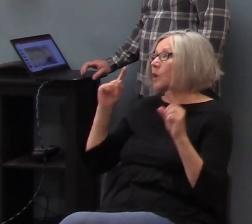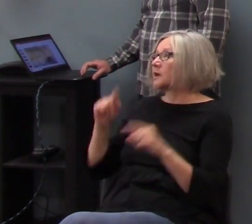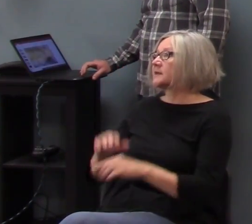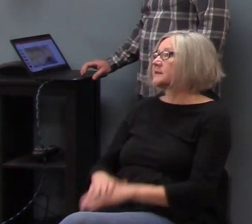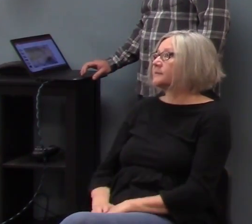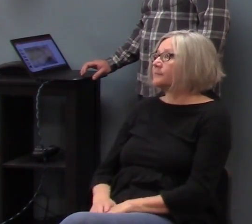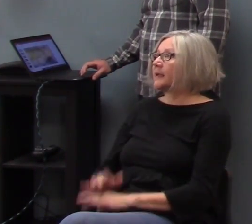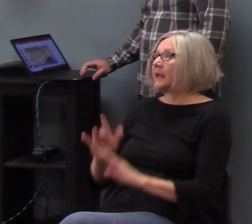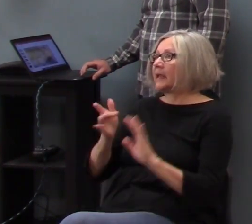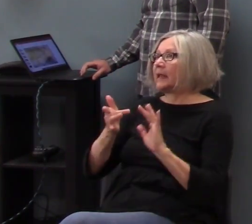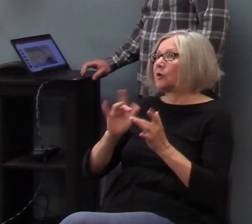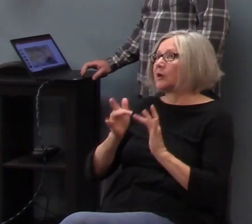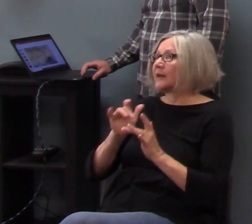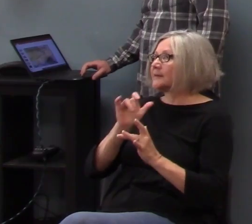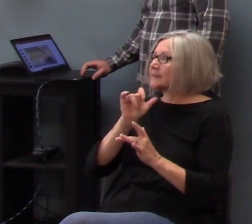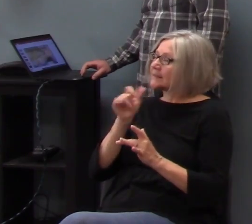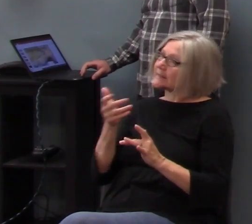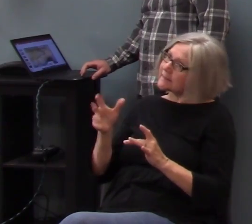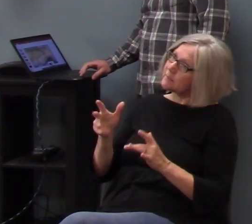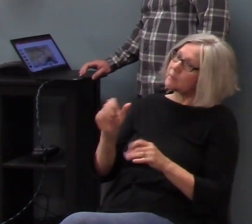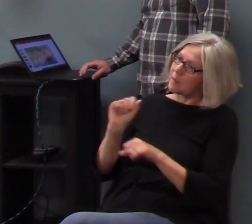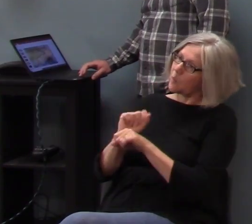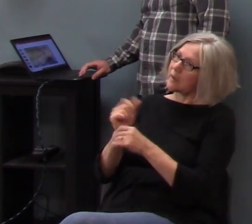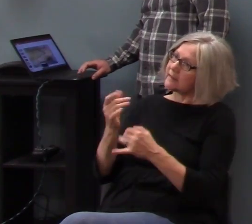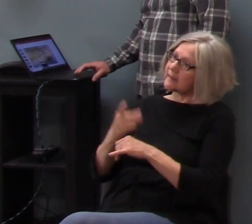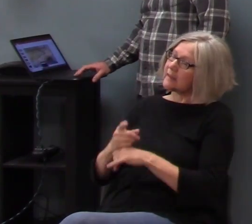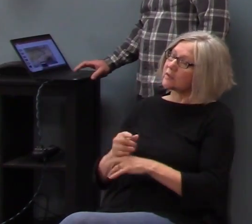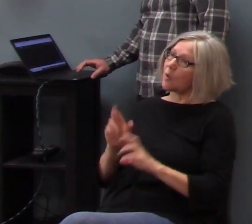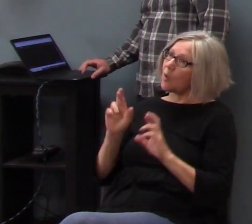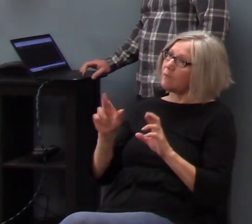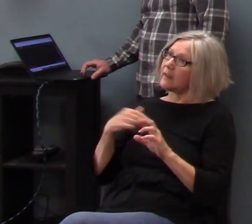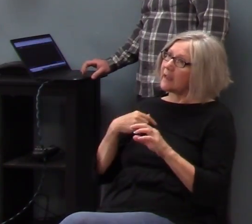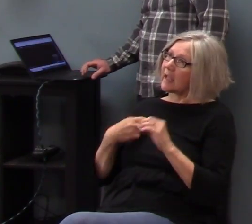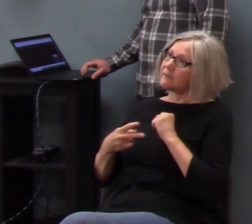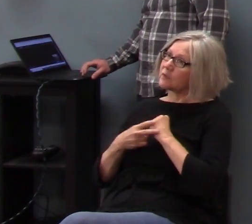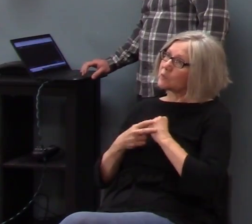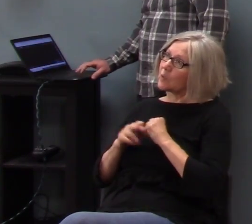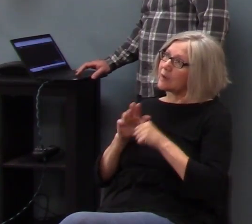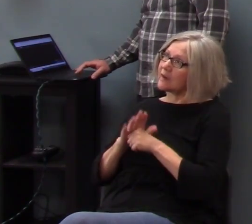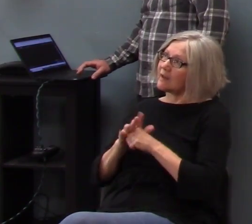But the internet doesn't seem to be working today, so hopefully I've stored up enough internet that it'll work.